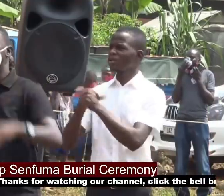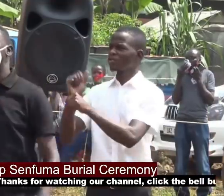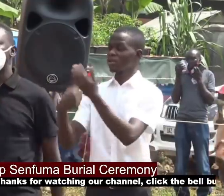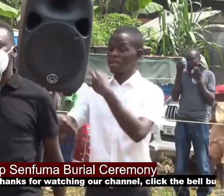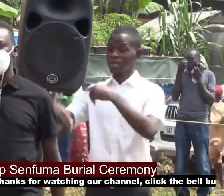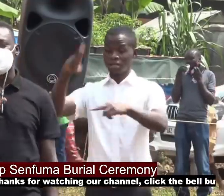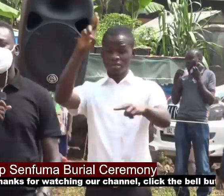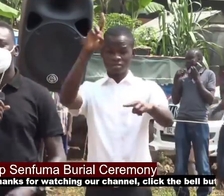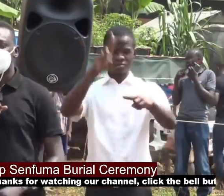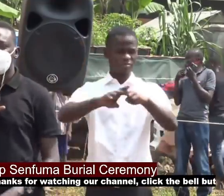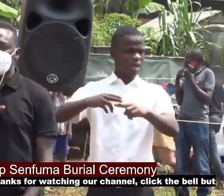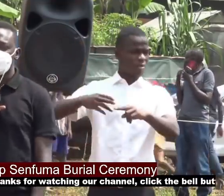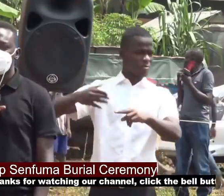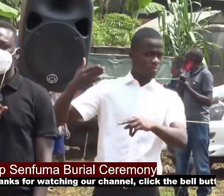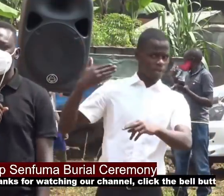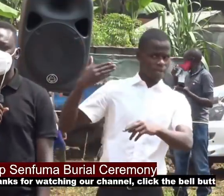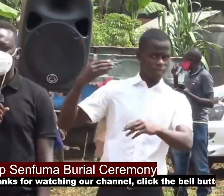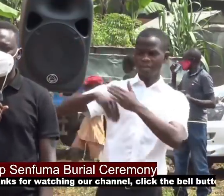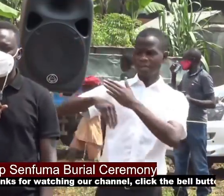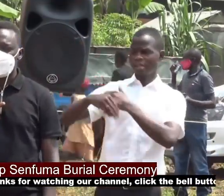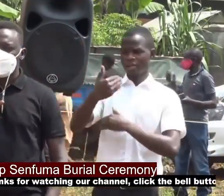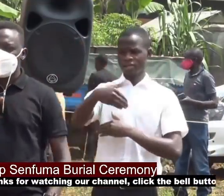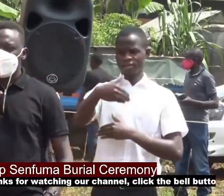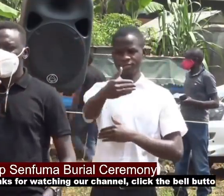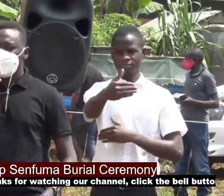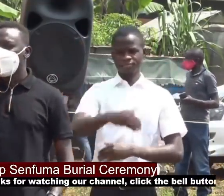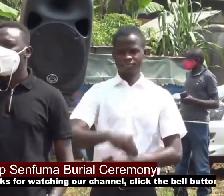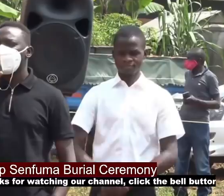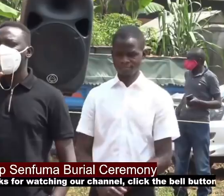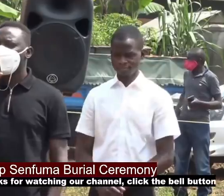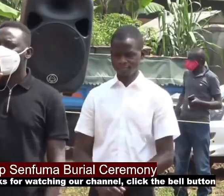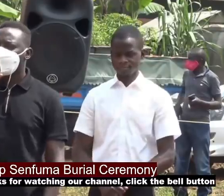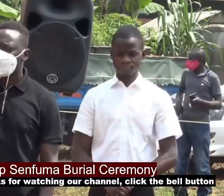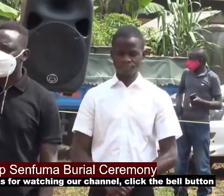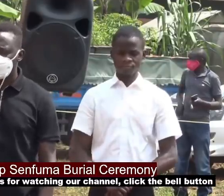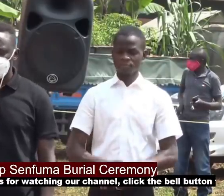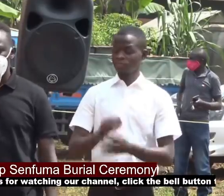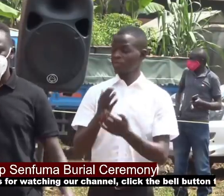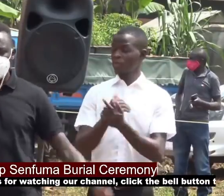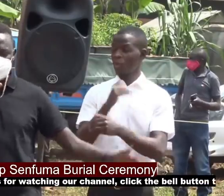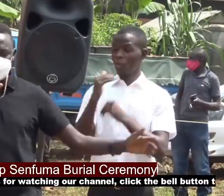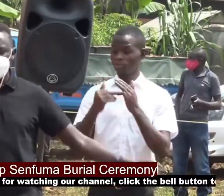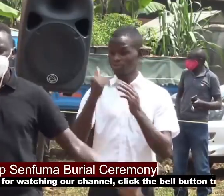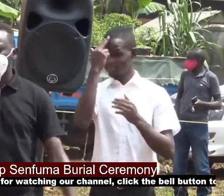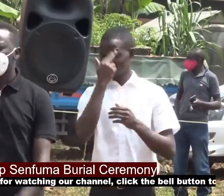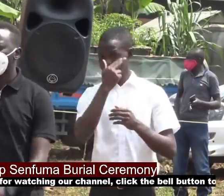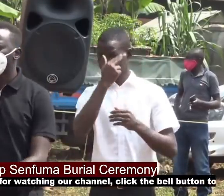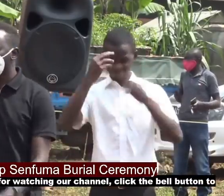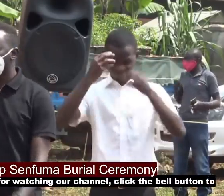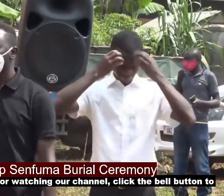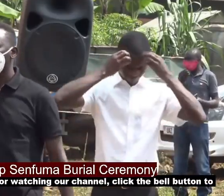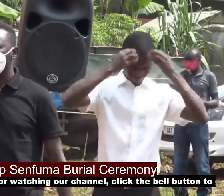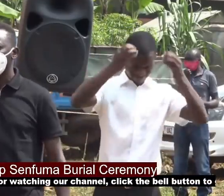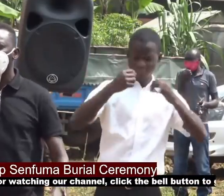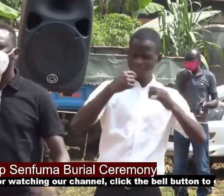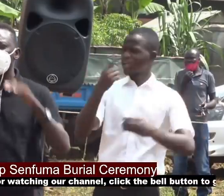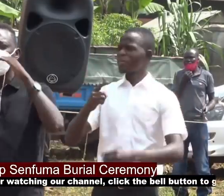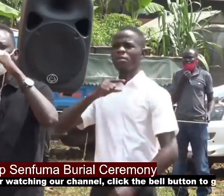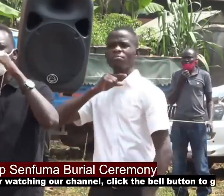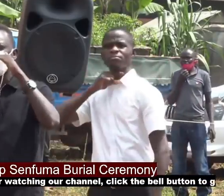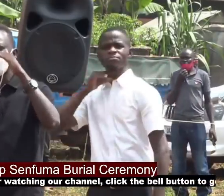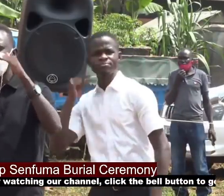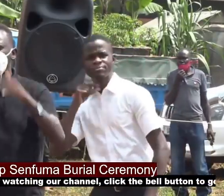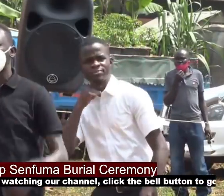mu kilasi, I would sit behind in class. Bana bana bakole fujjo nga pastor bwagamba mukama yangambye nga